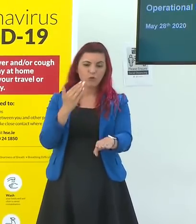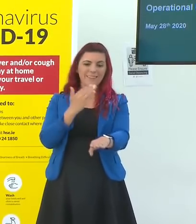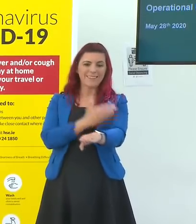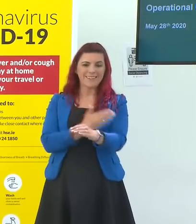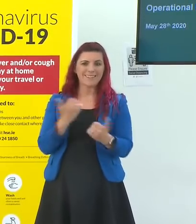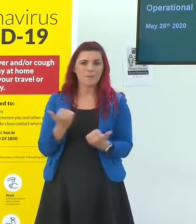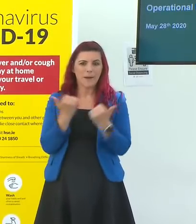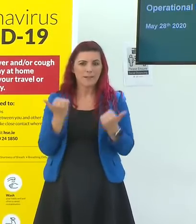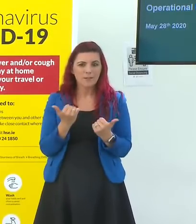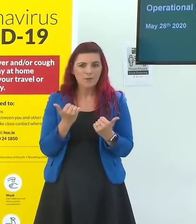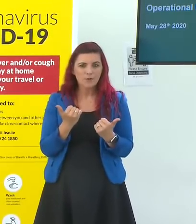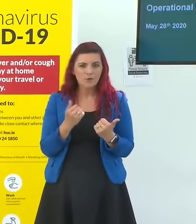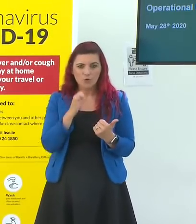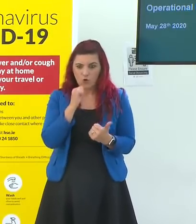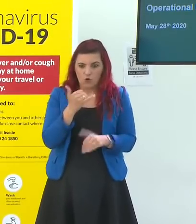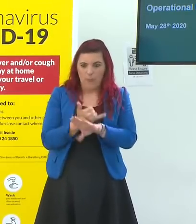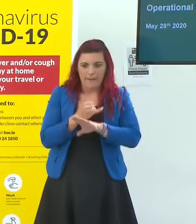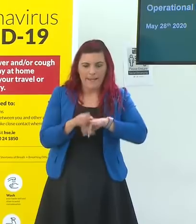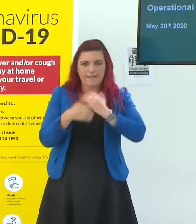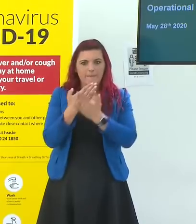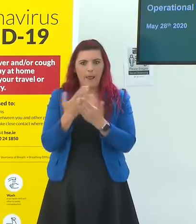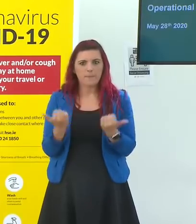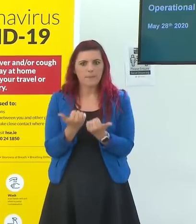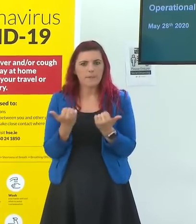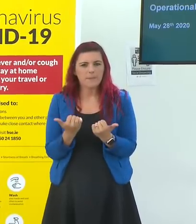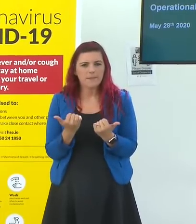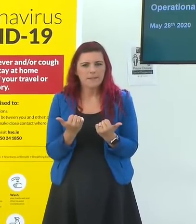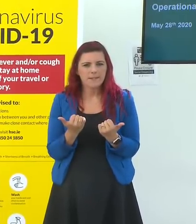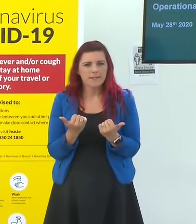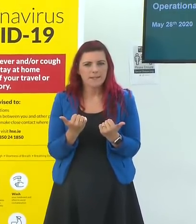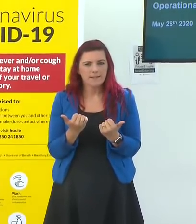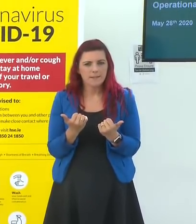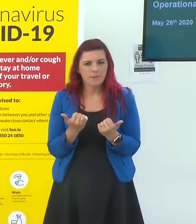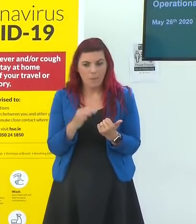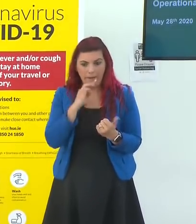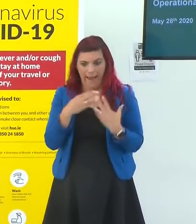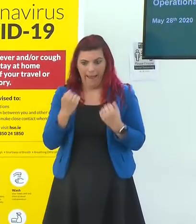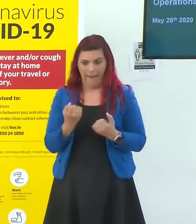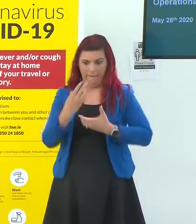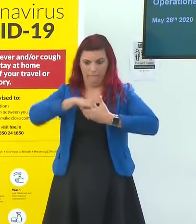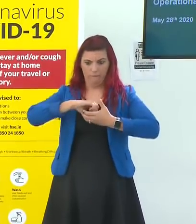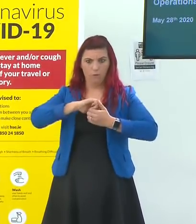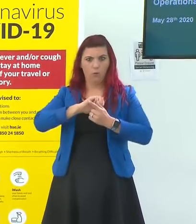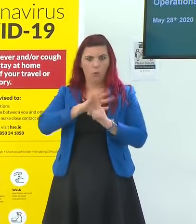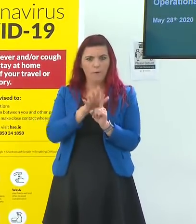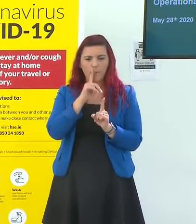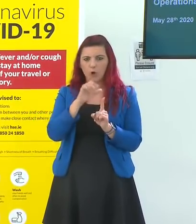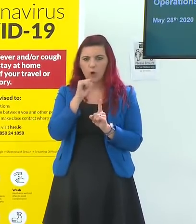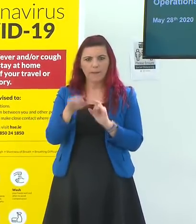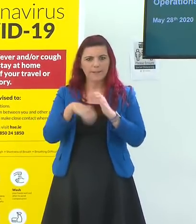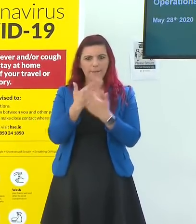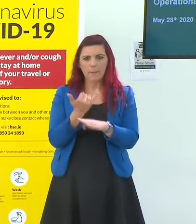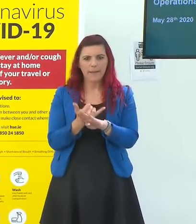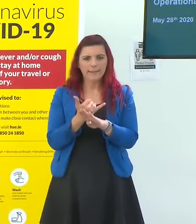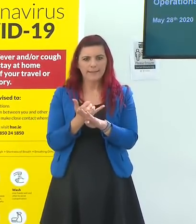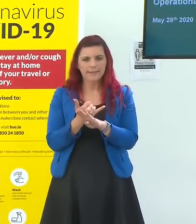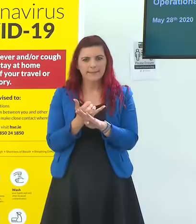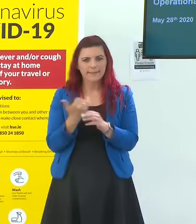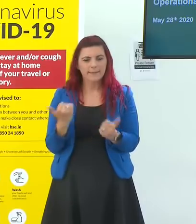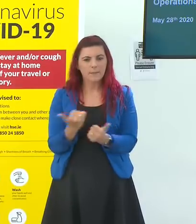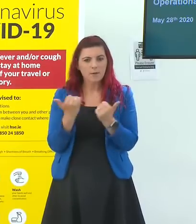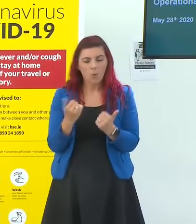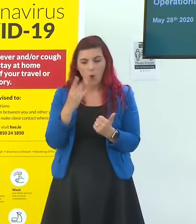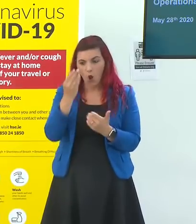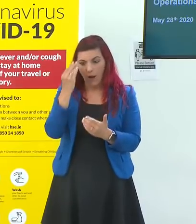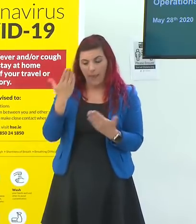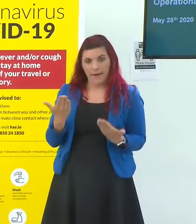It's just they haven't developed their symptoms yet. So, and we know that, again, we began to learn about pre-symptomatic transmission as we learn more about the virus.